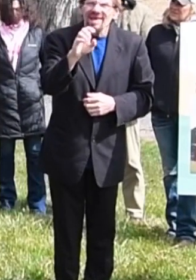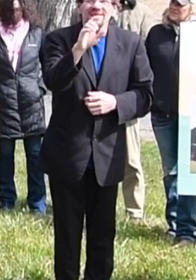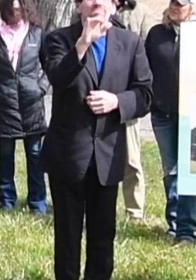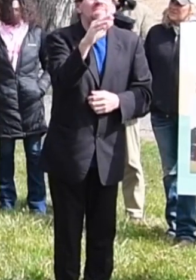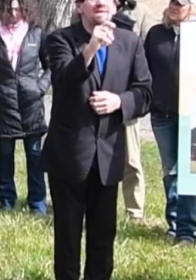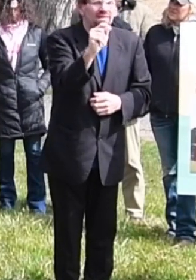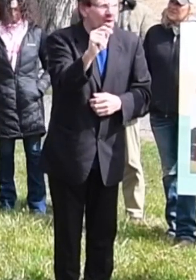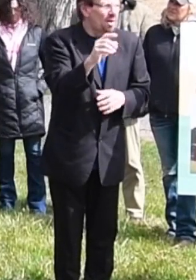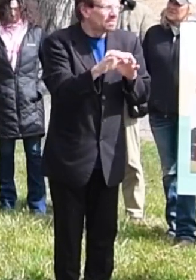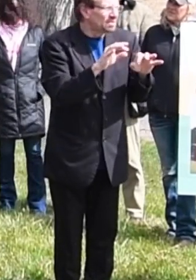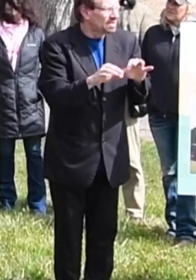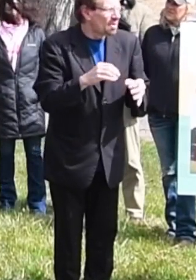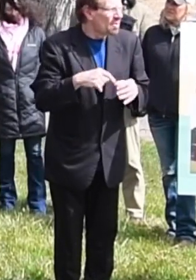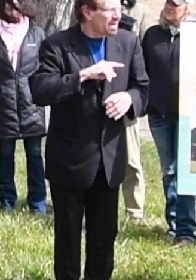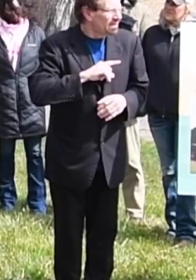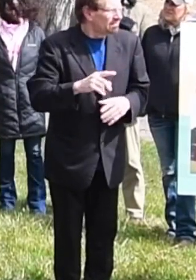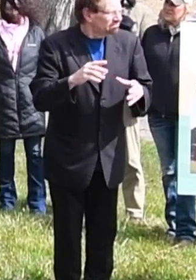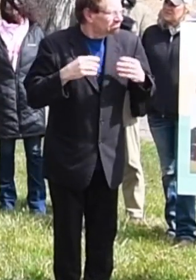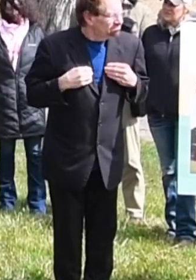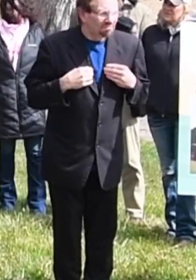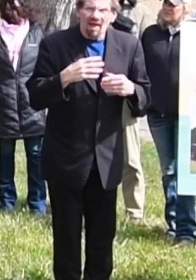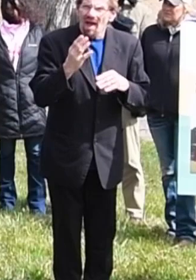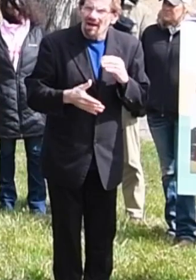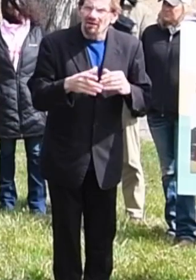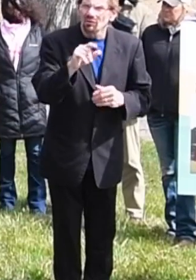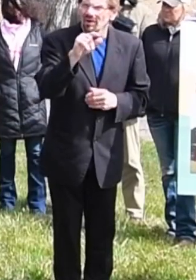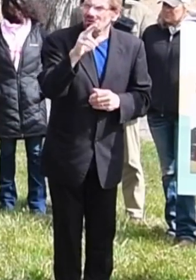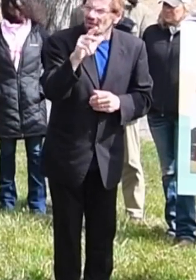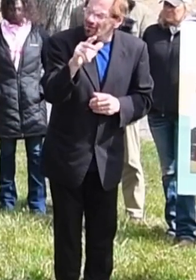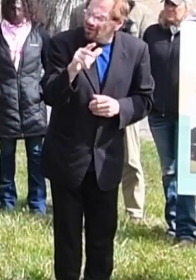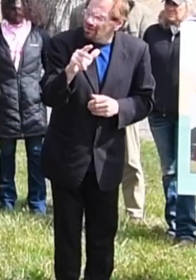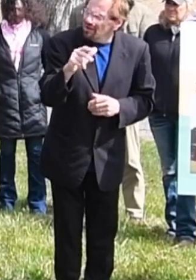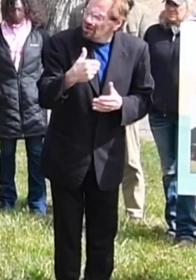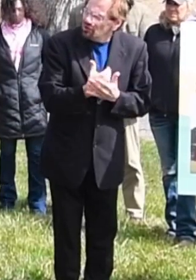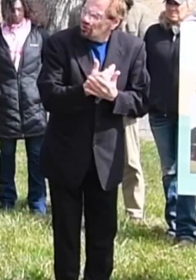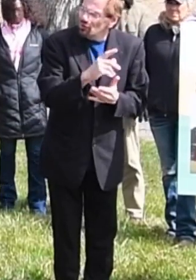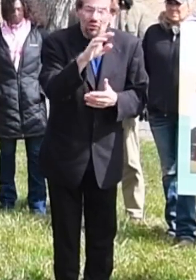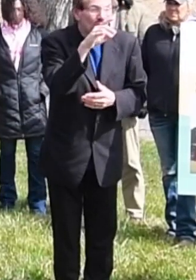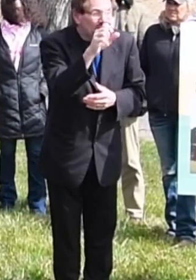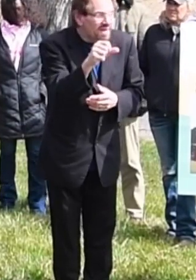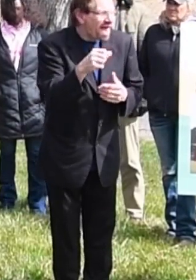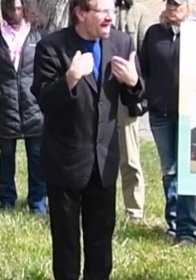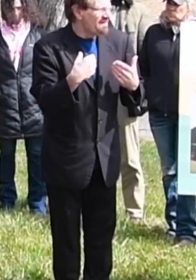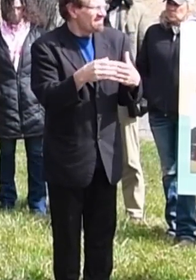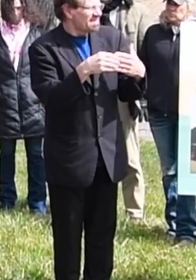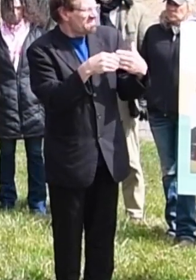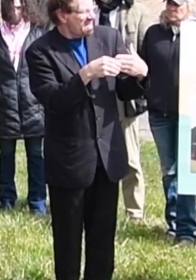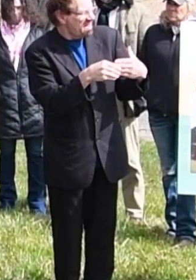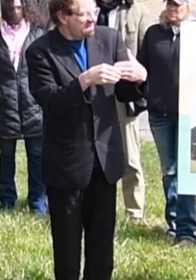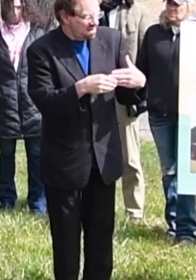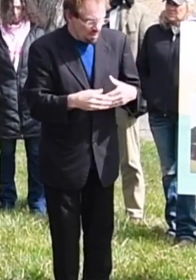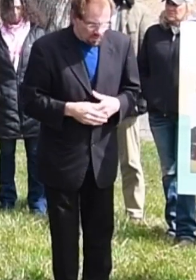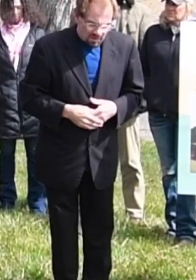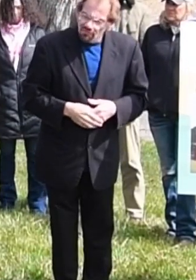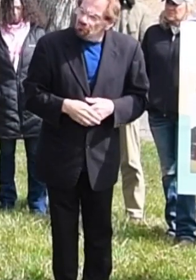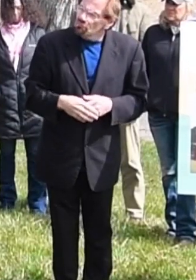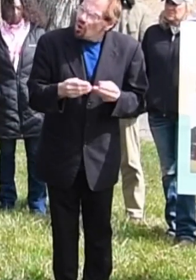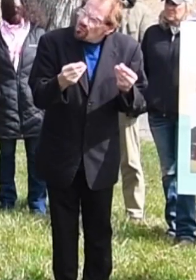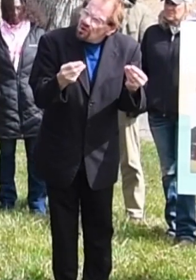of 2023. These new terms create the flexibility to allow property owners to select the interest